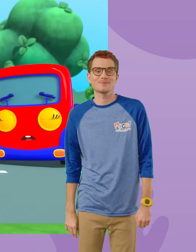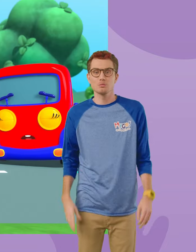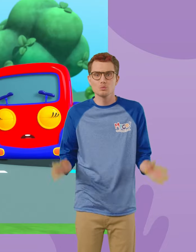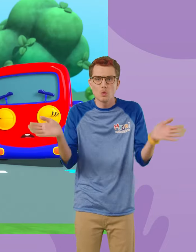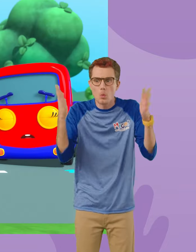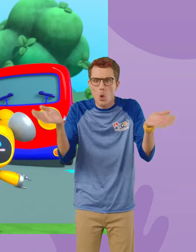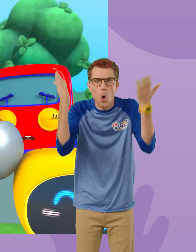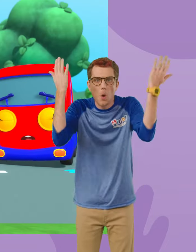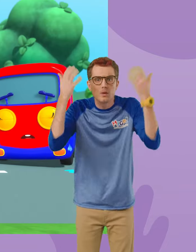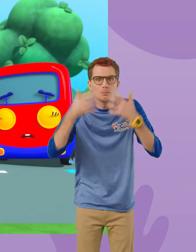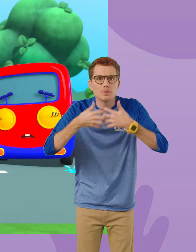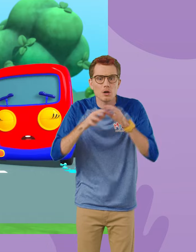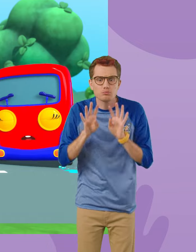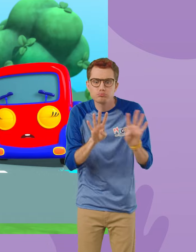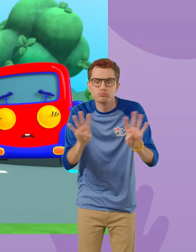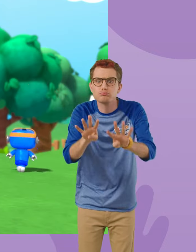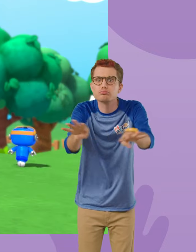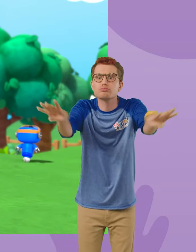Go, go, Mechanicals!